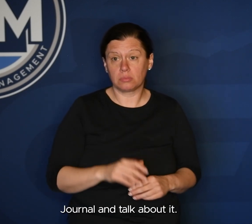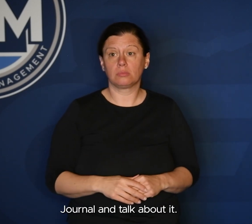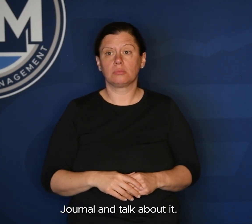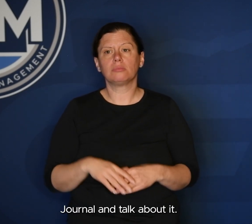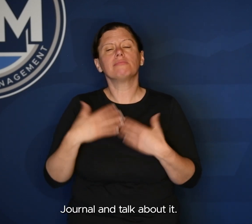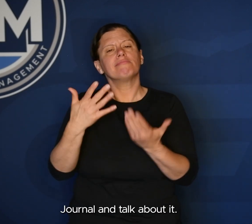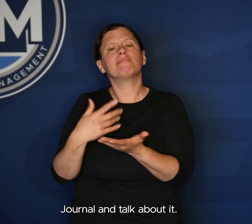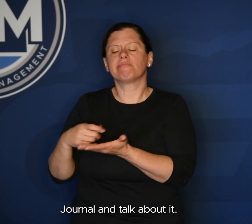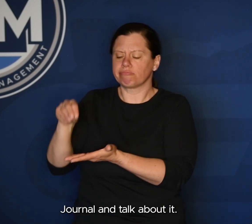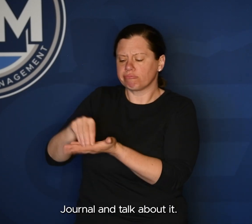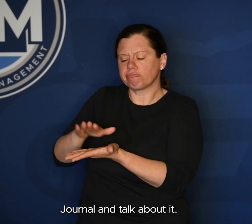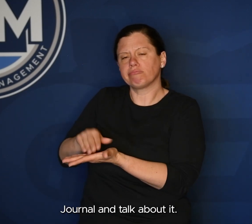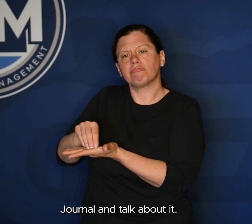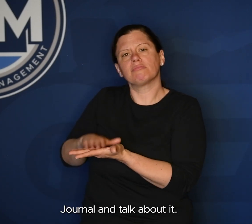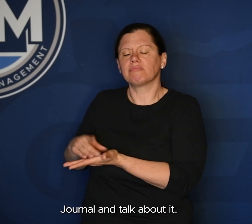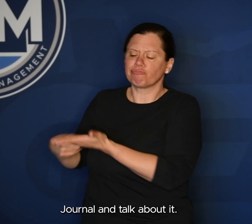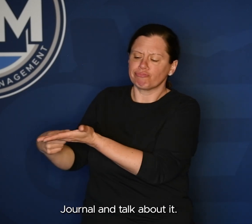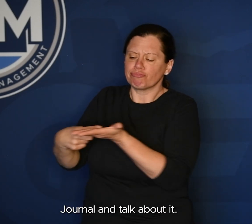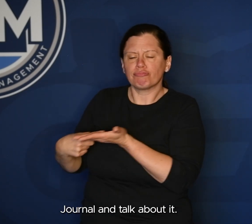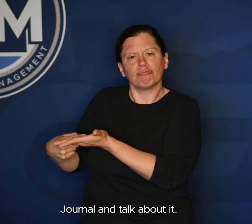Journal and talk about it.